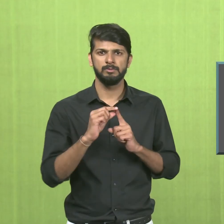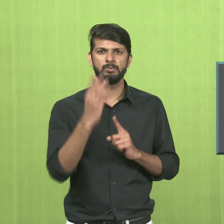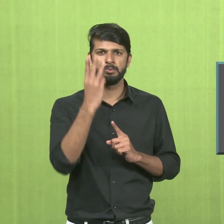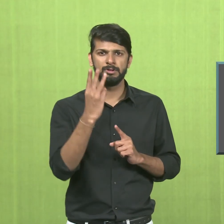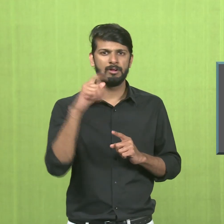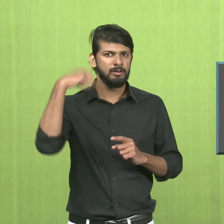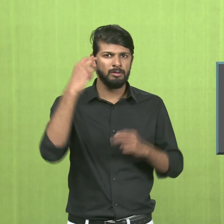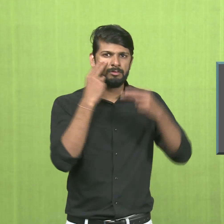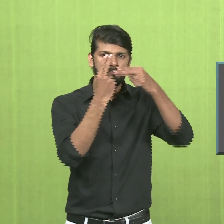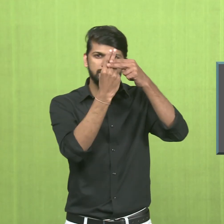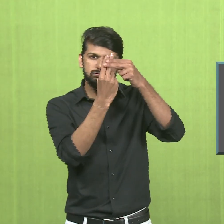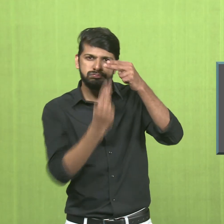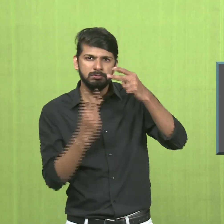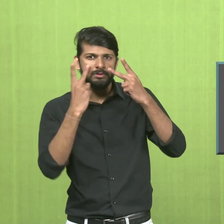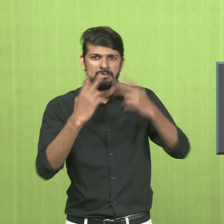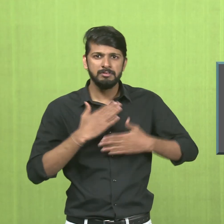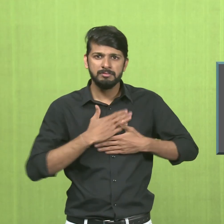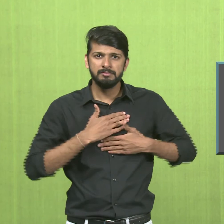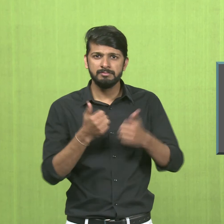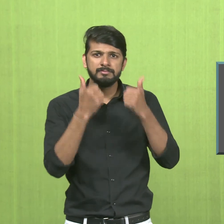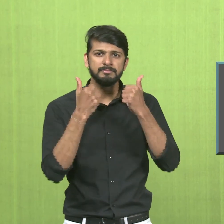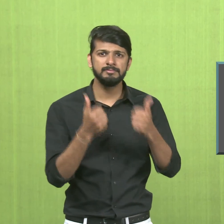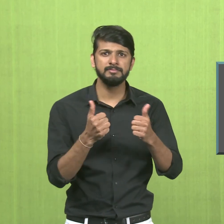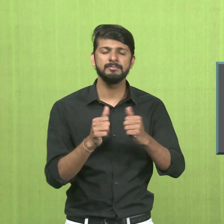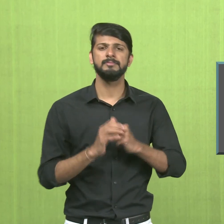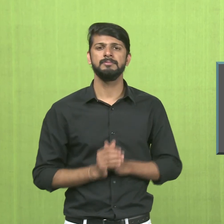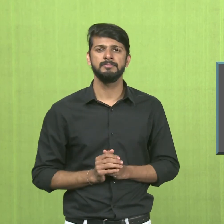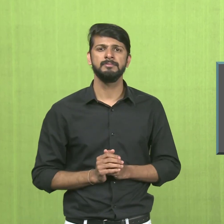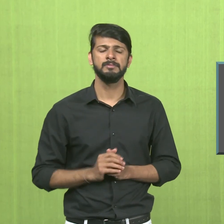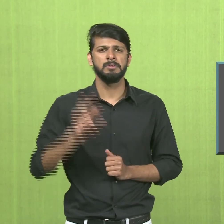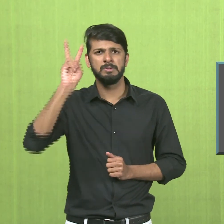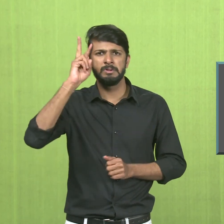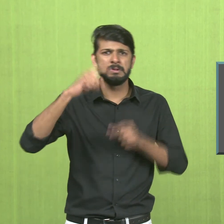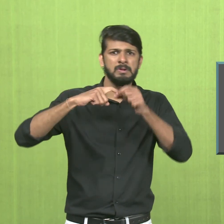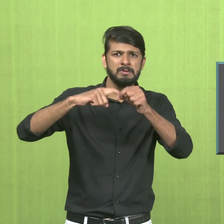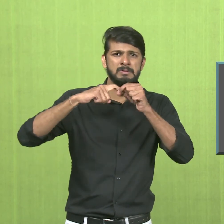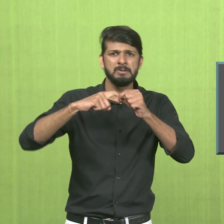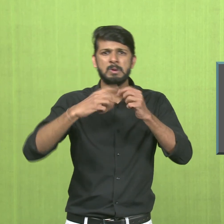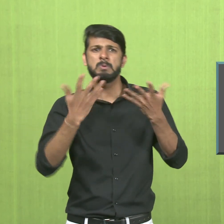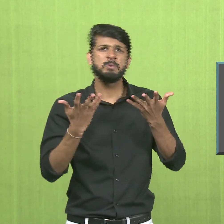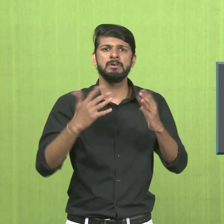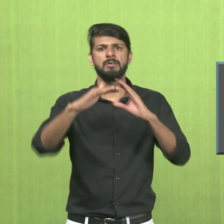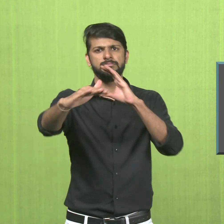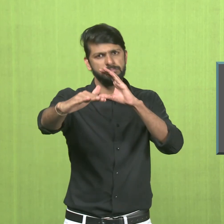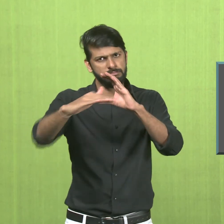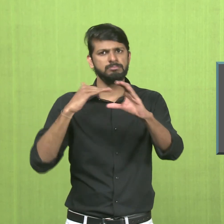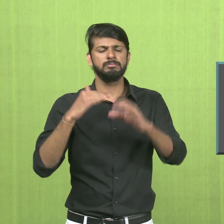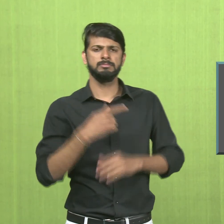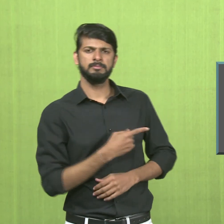Thank you for watching part 3 of our video series. For any doubts, please email us at